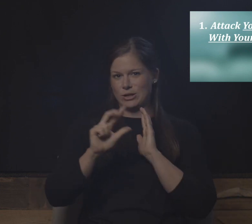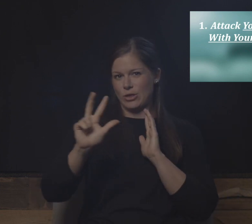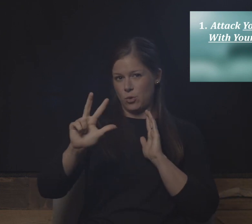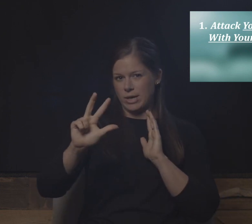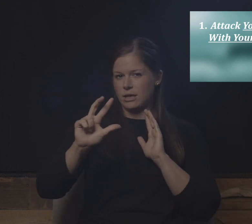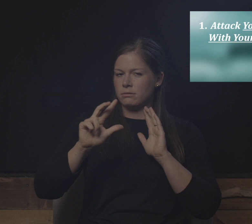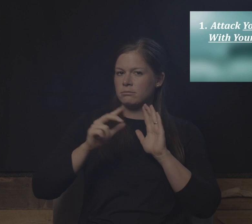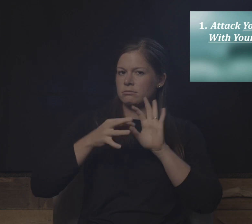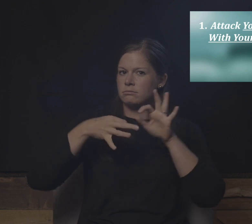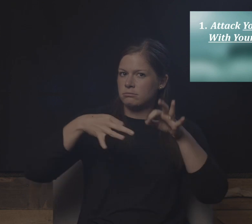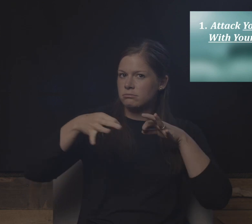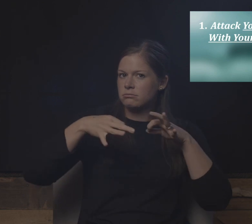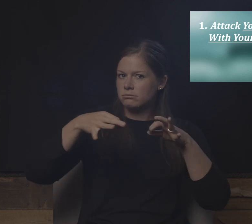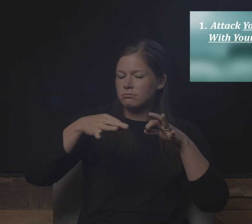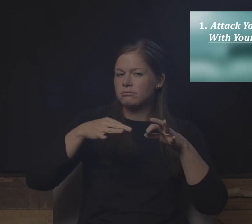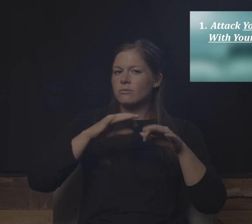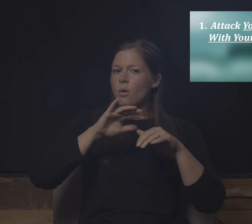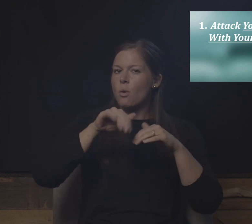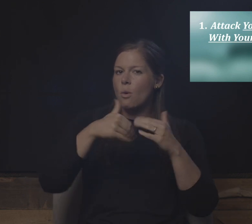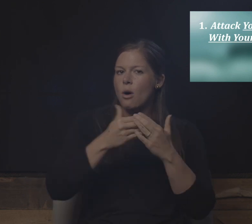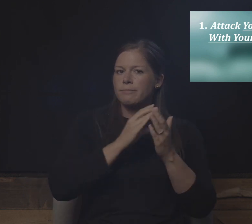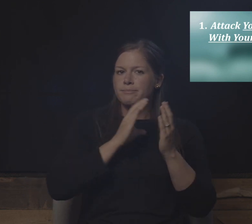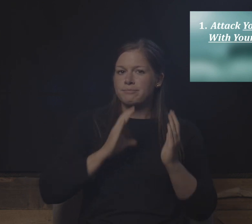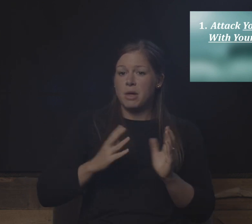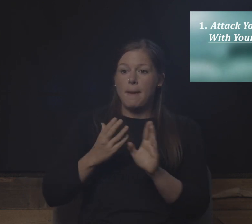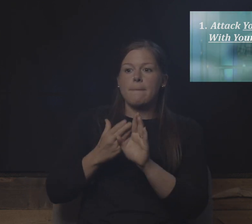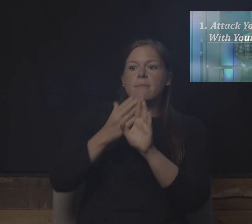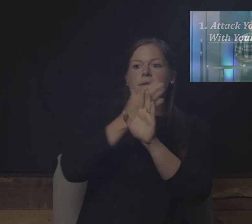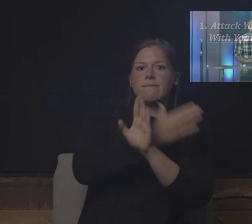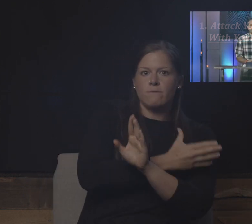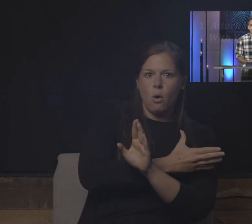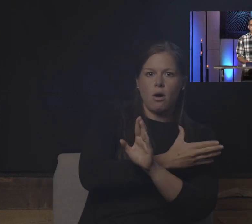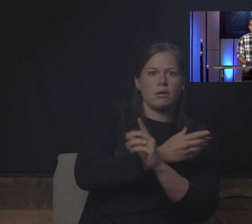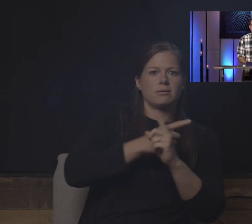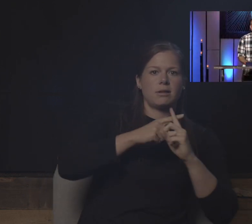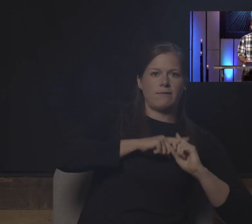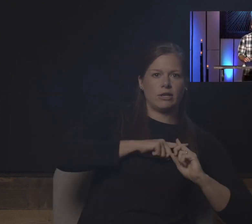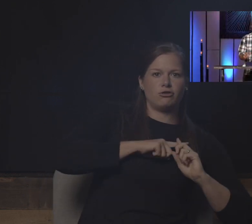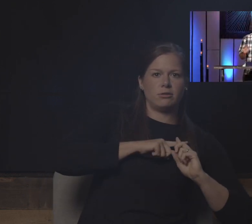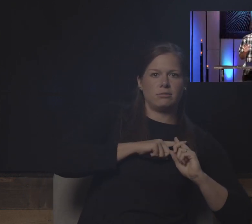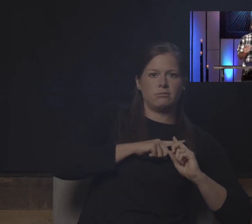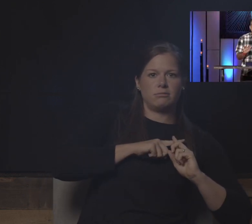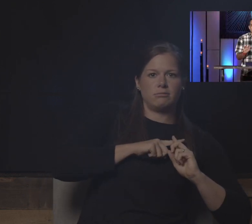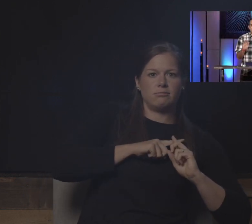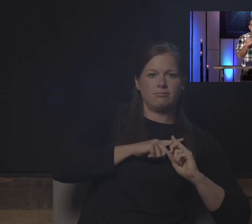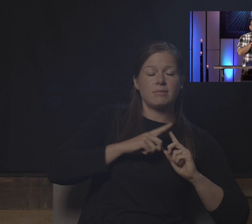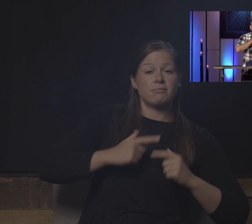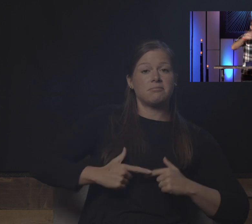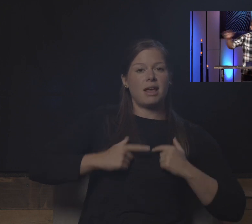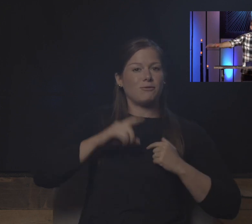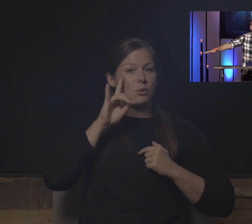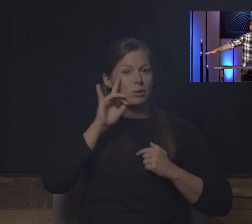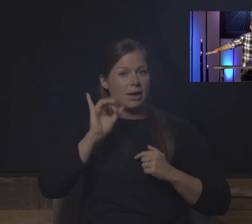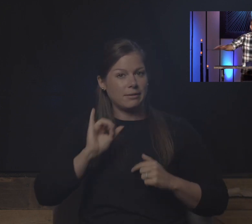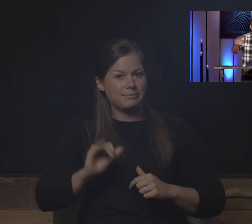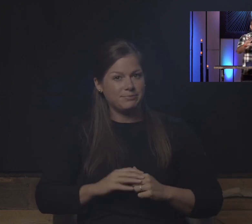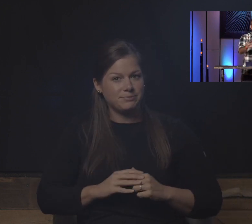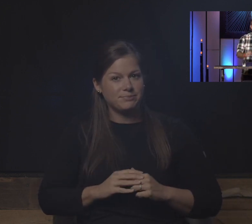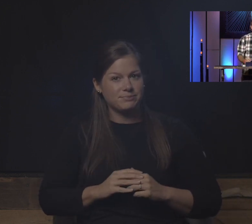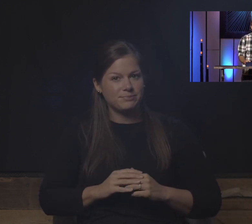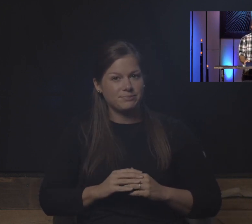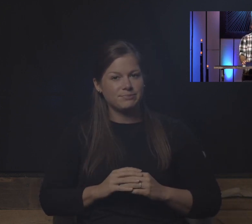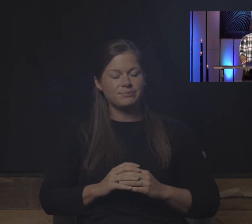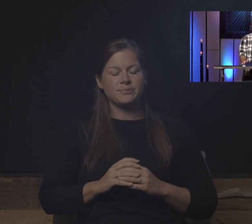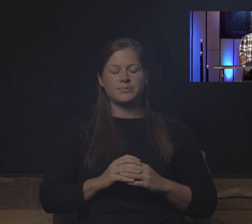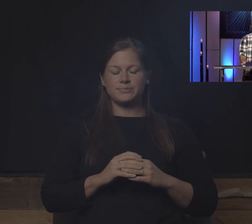every non-Christian to a greater or lesser degree. This is a diagnosis of the human condition. This is all of humanity